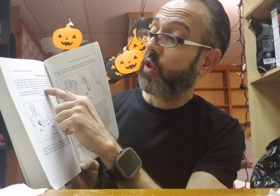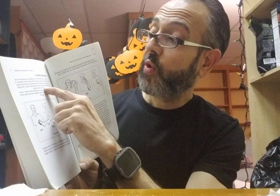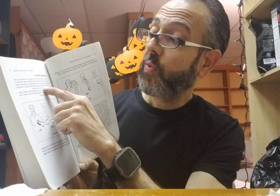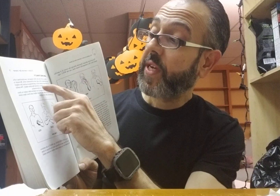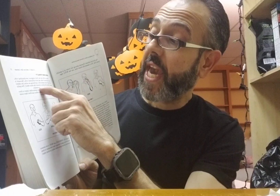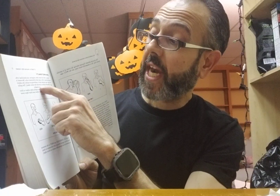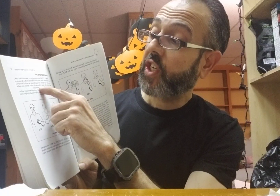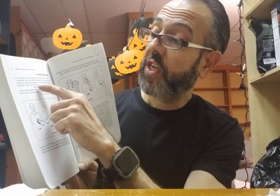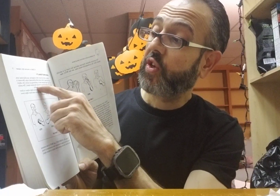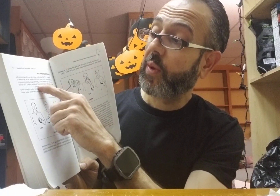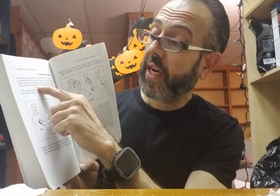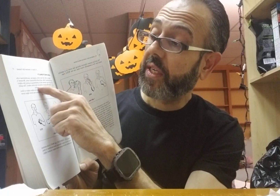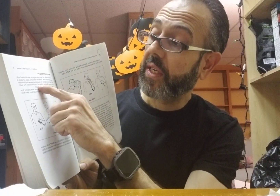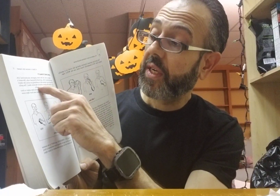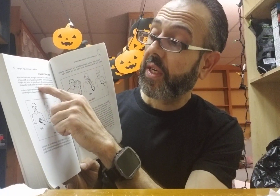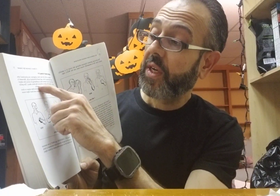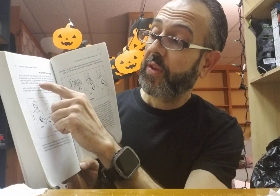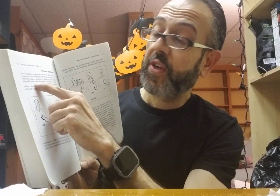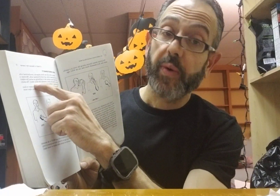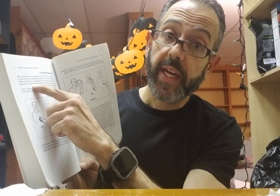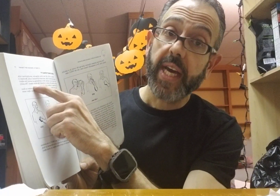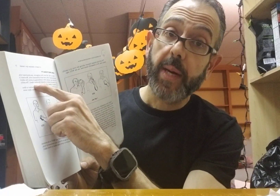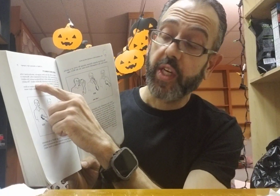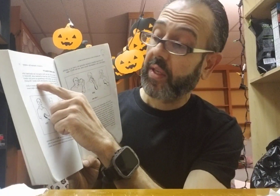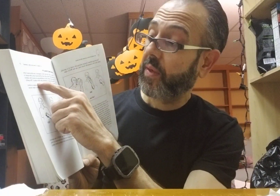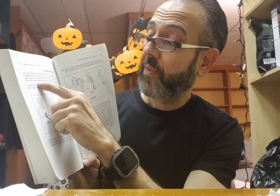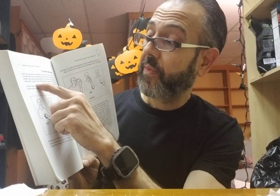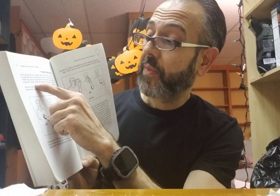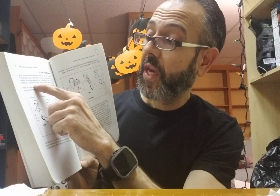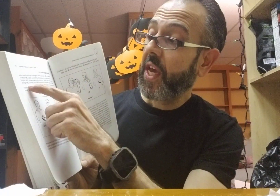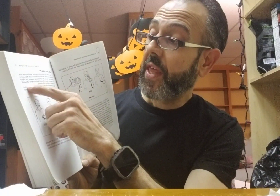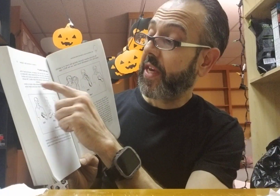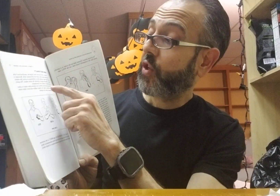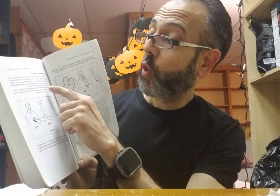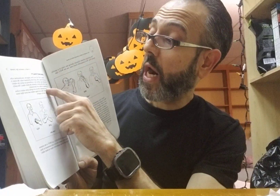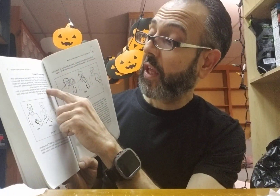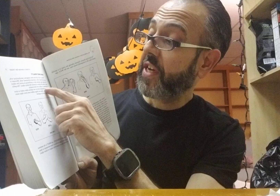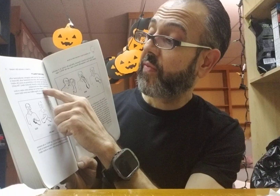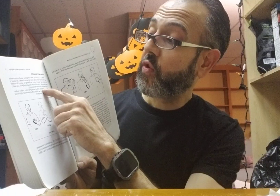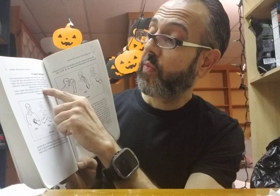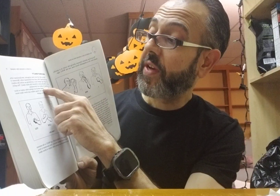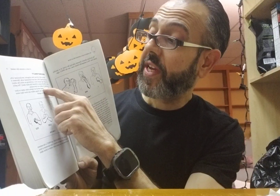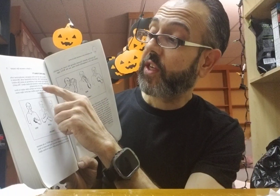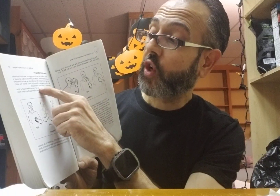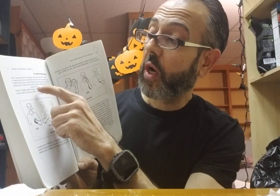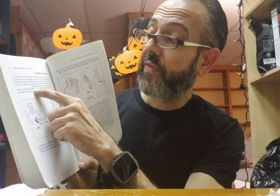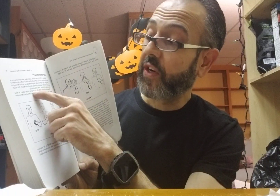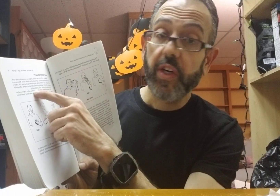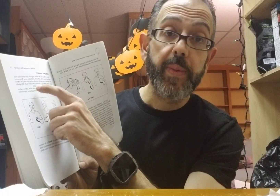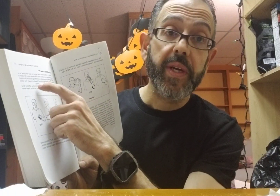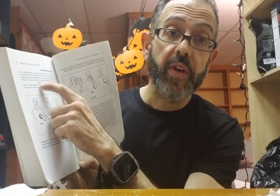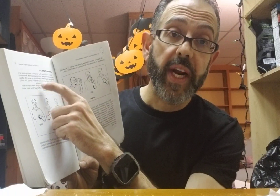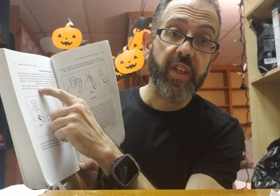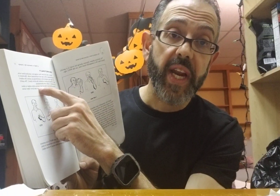whom the action is directed, the direct object. This quality of movement is called verb